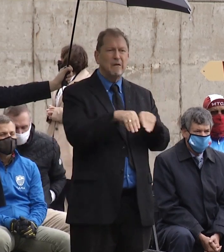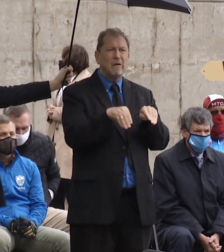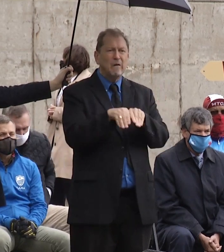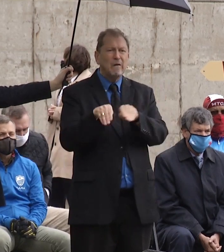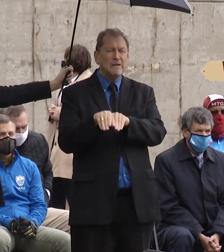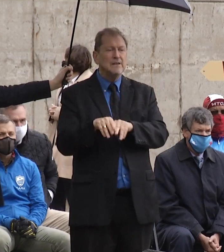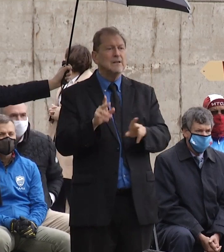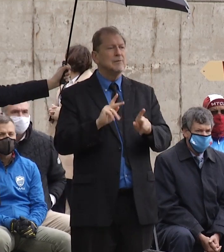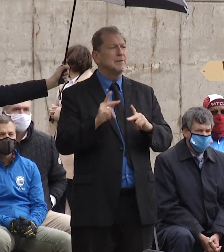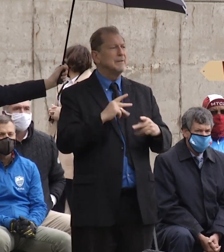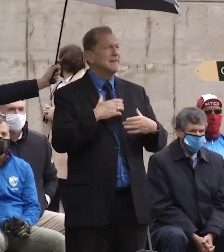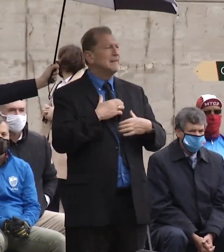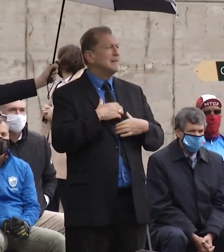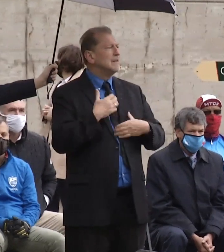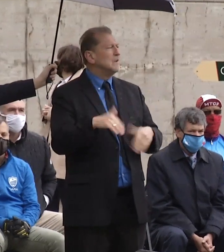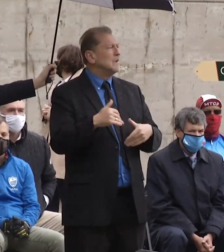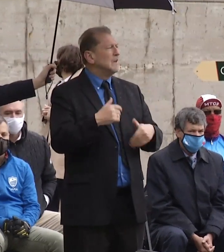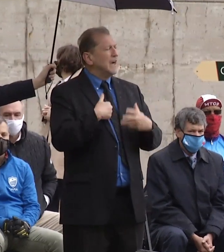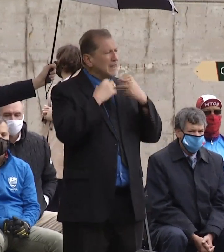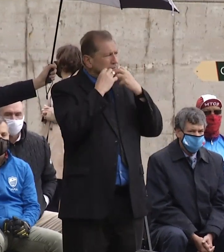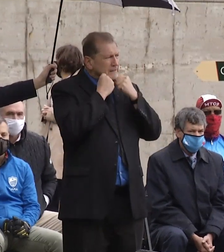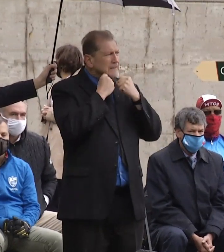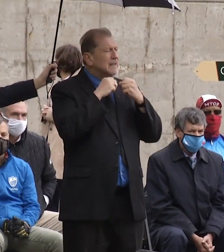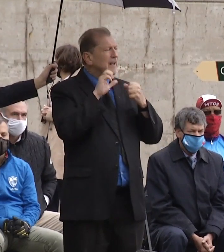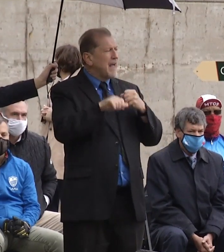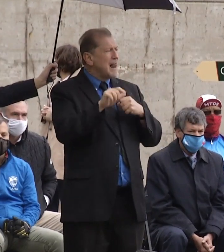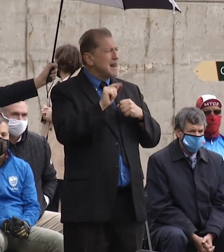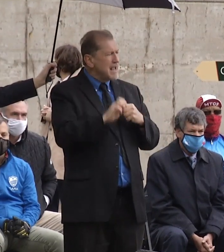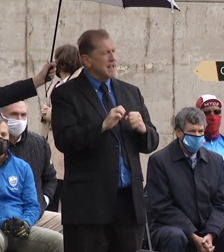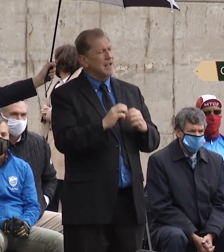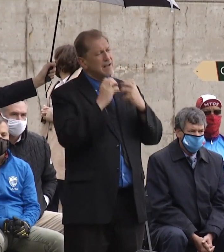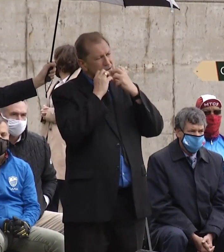the city about how much they treasured this precious